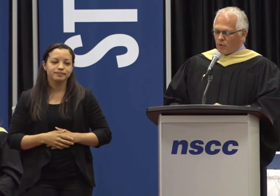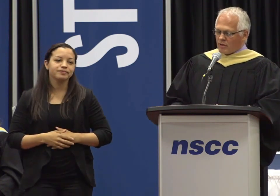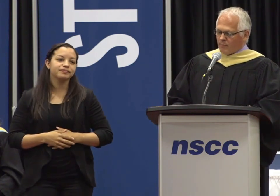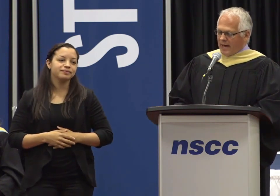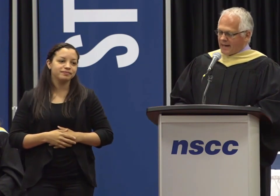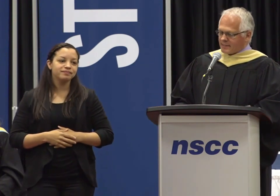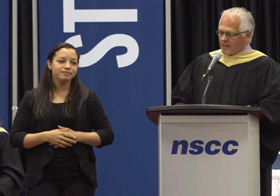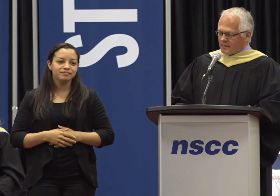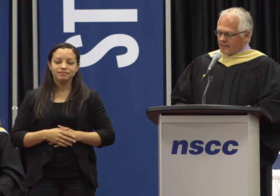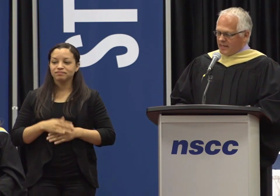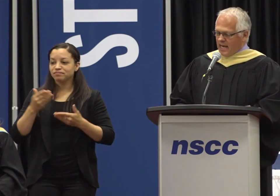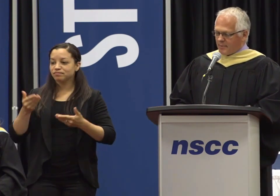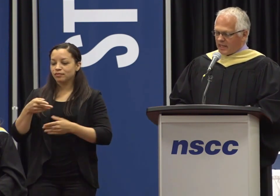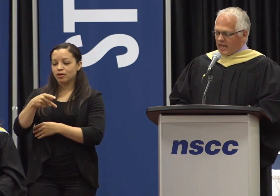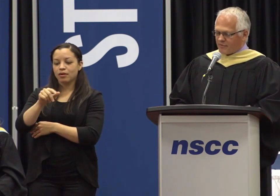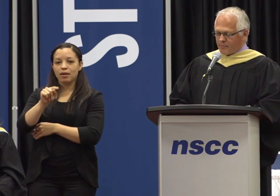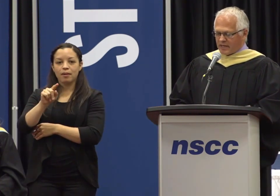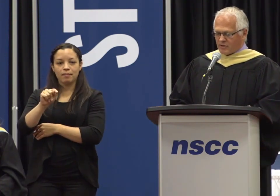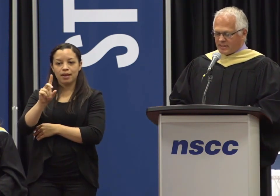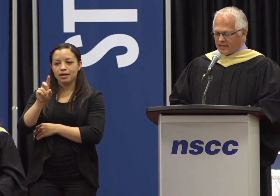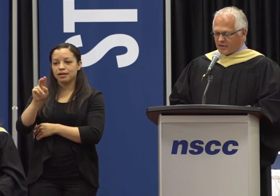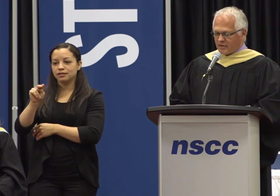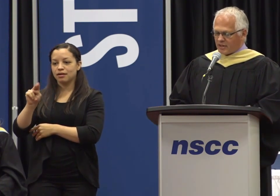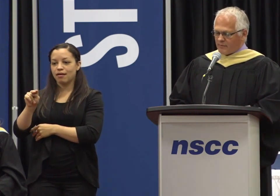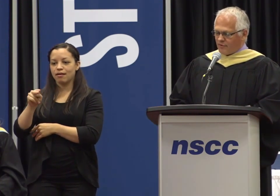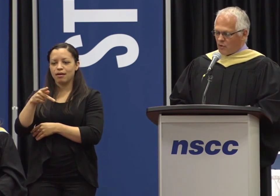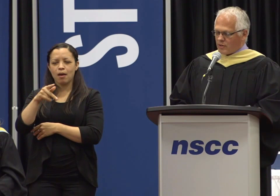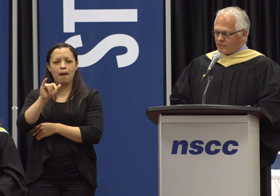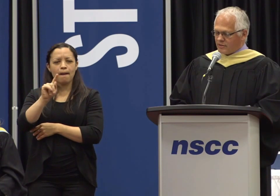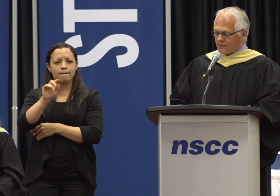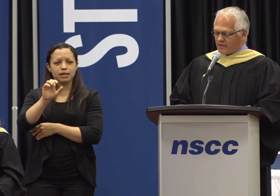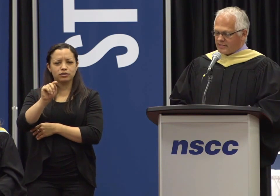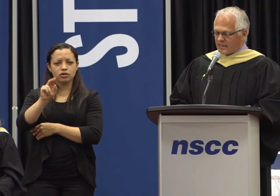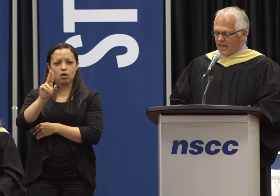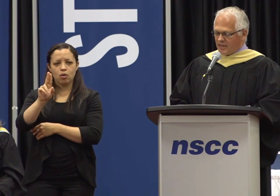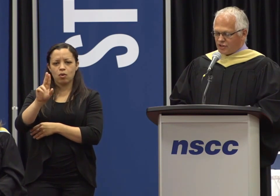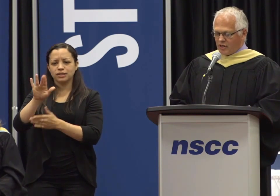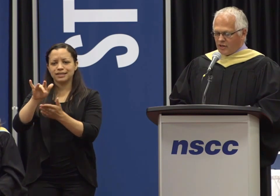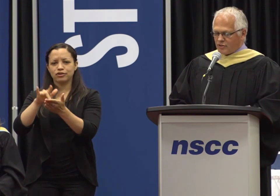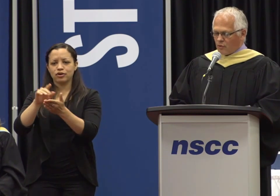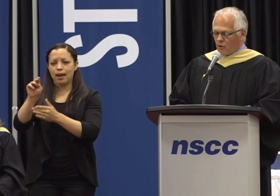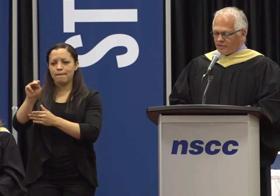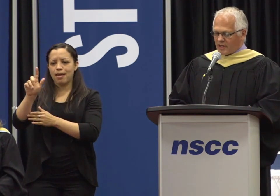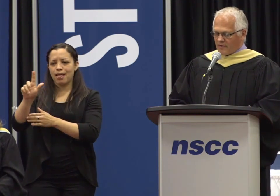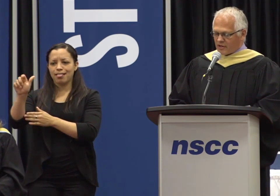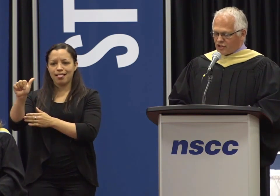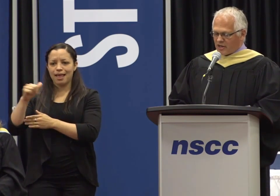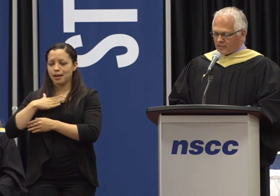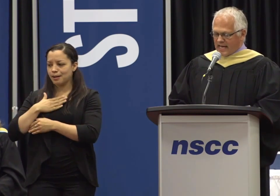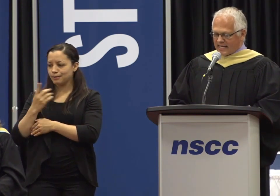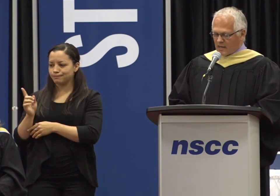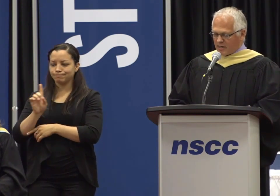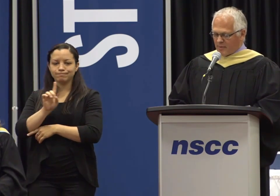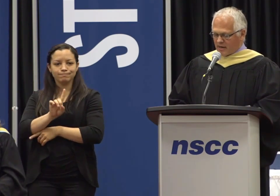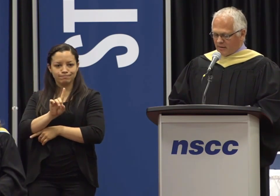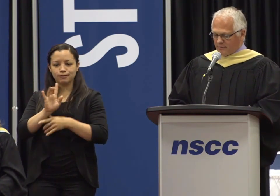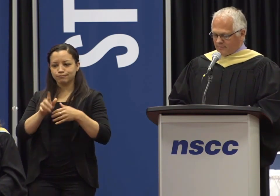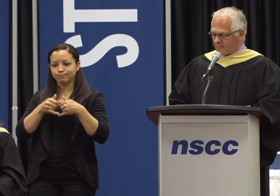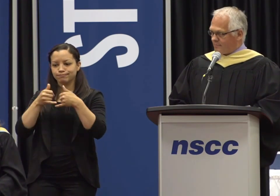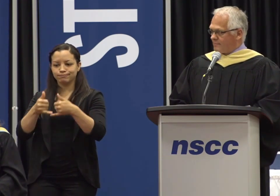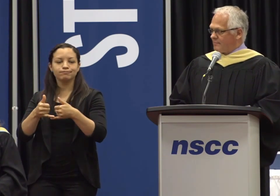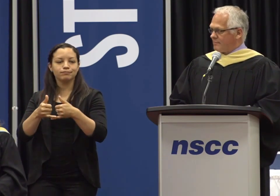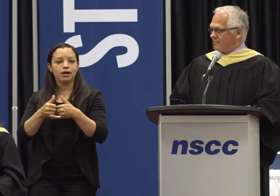I would welcome Pat Dunn, MLA for Pictou Centre, to come forward to the front of the stage to award the Governor General's Academic